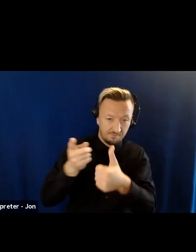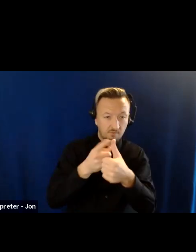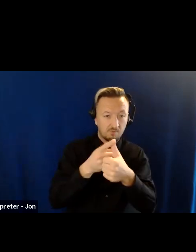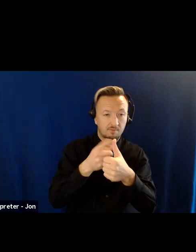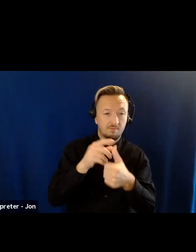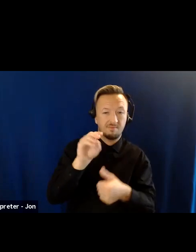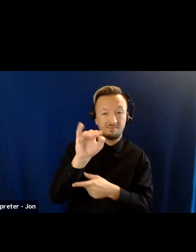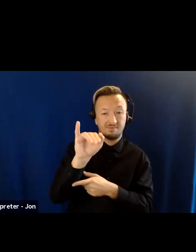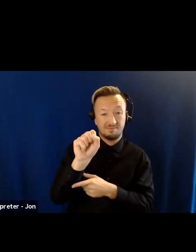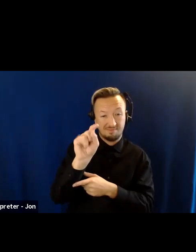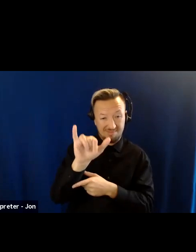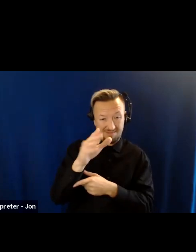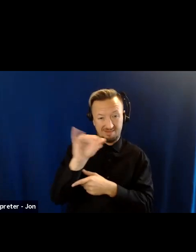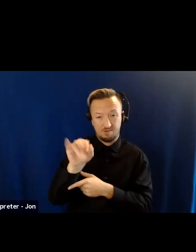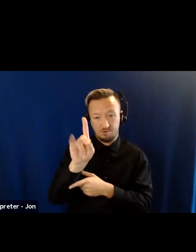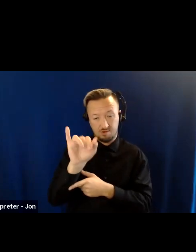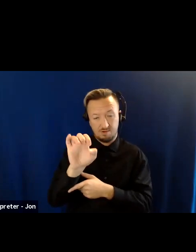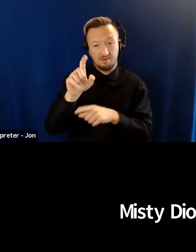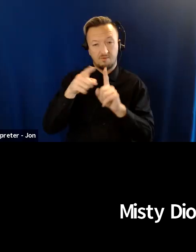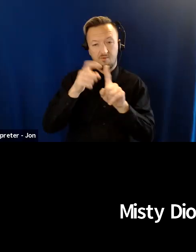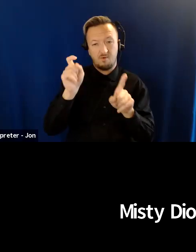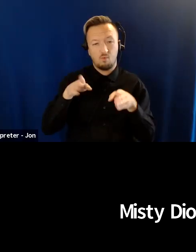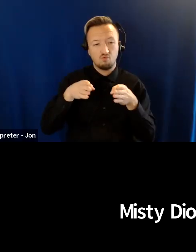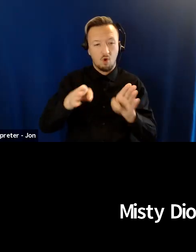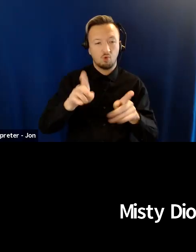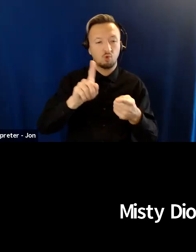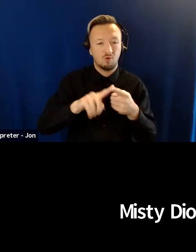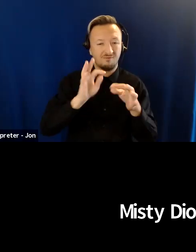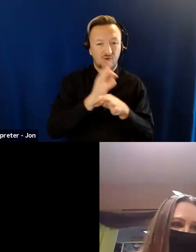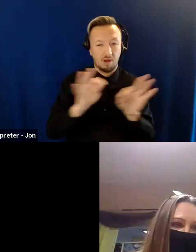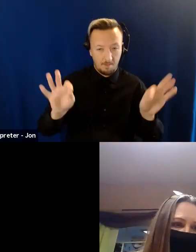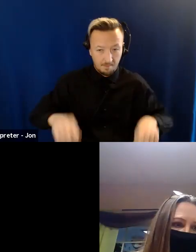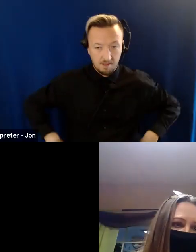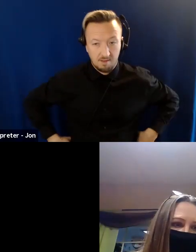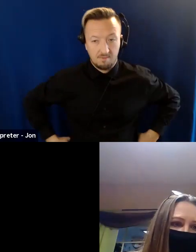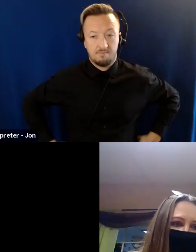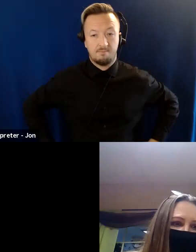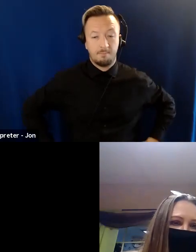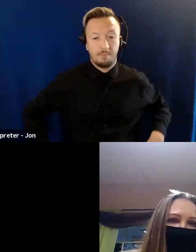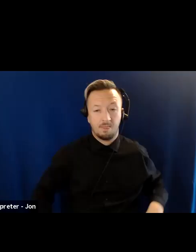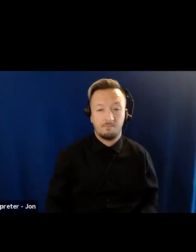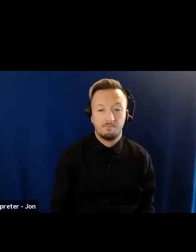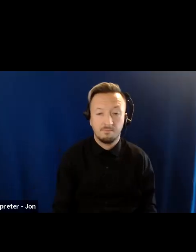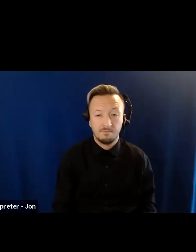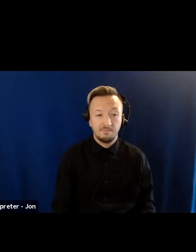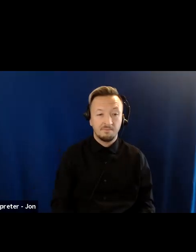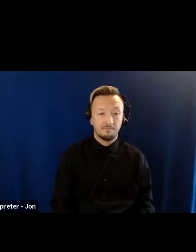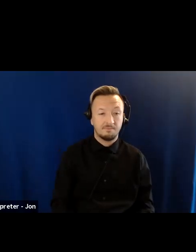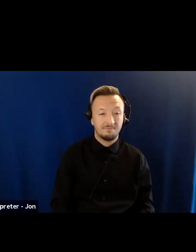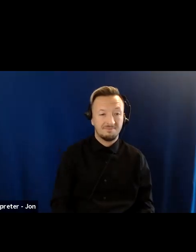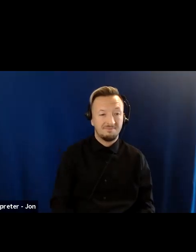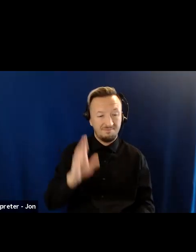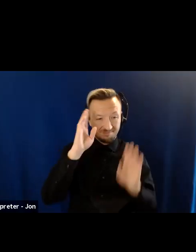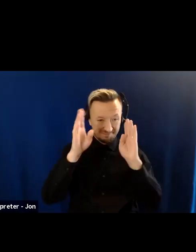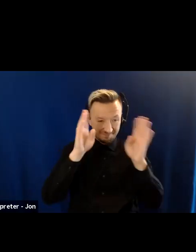with Misty and Jody from Roads to Freedom. Please introduce yourselves. Thank you, Shaylin. Hi, this